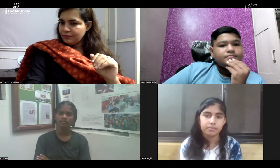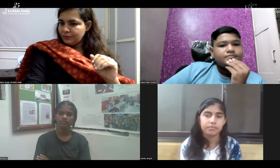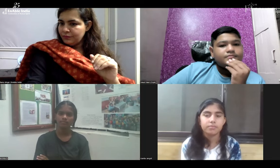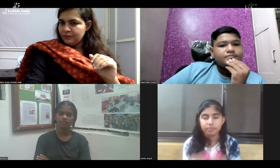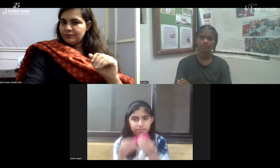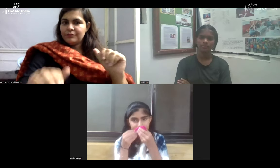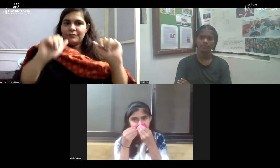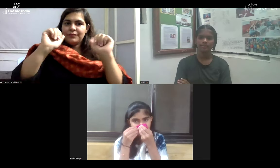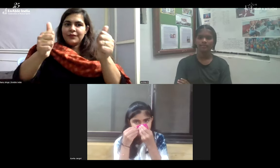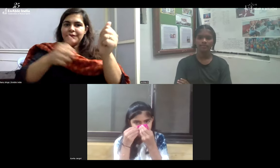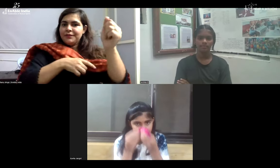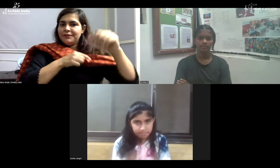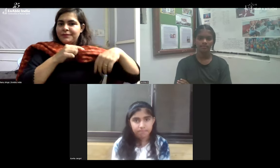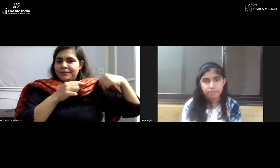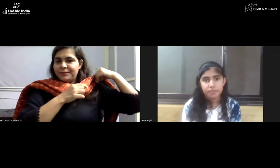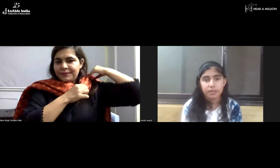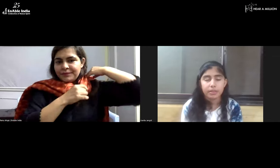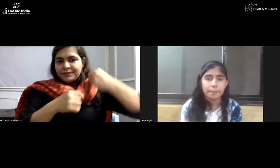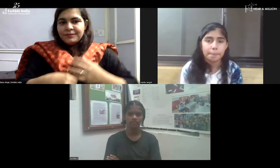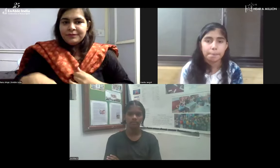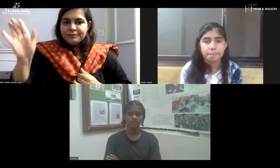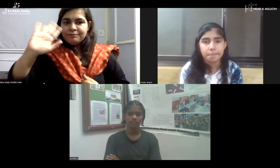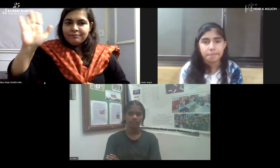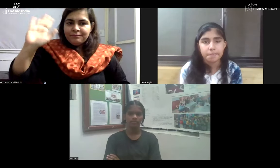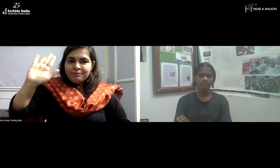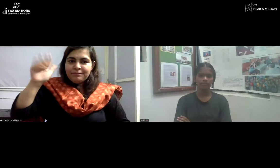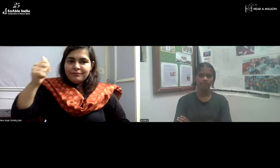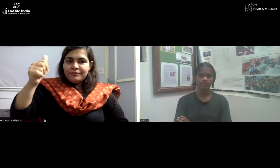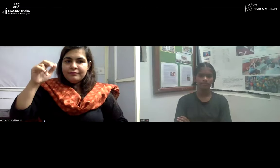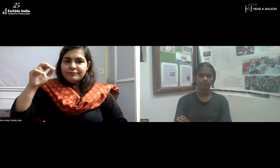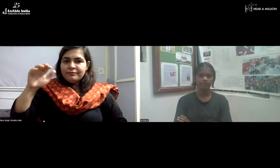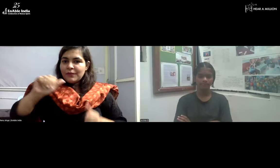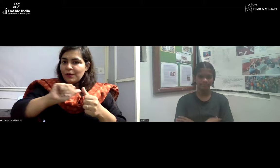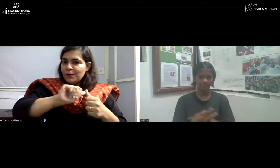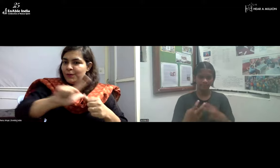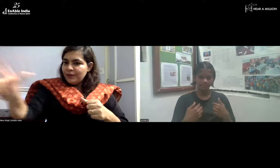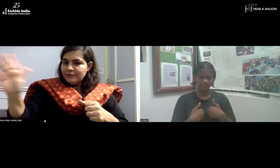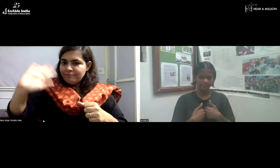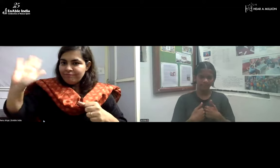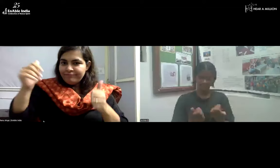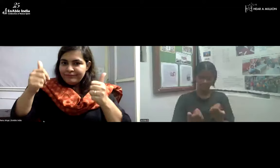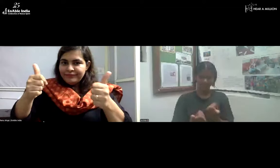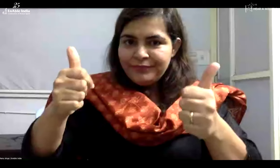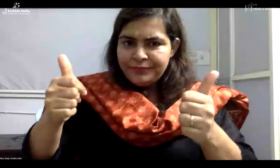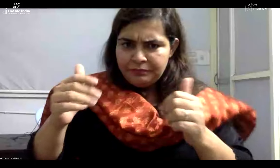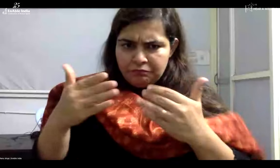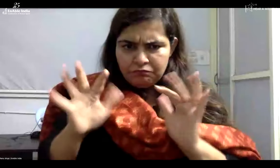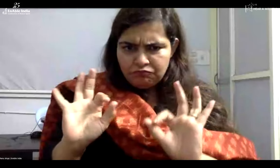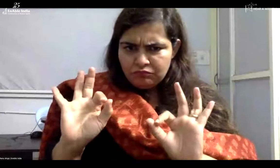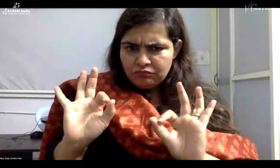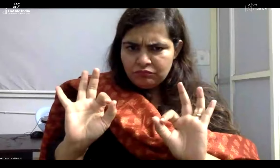So I have Yeah, yeah. two. I just want, first I said I want to be a teacher. Please go ahead. I want to teach a